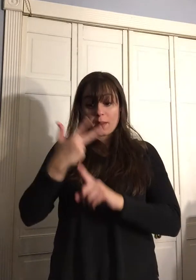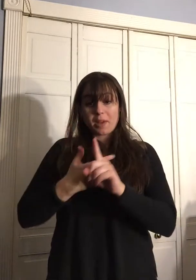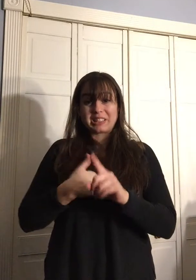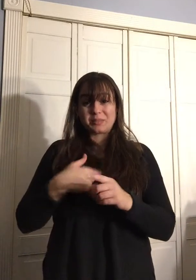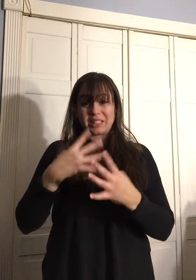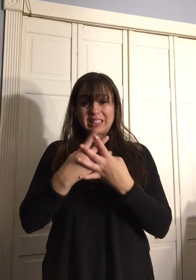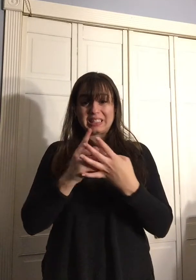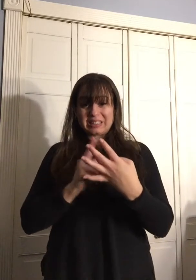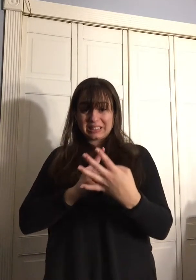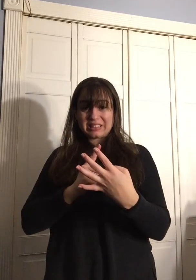wanted to hear.